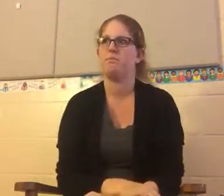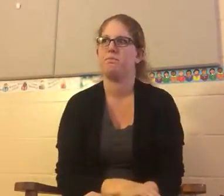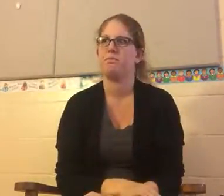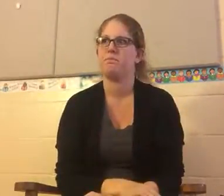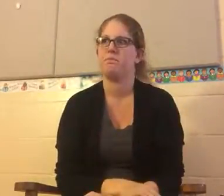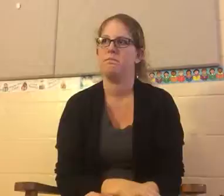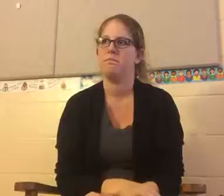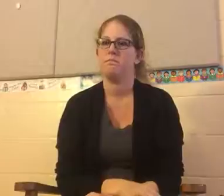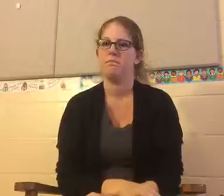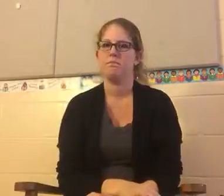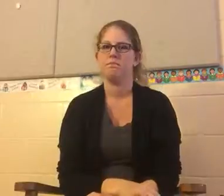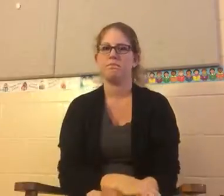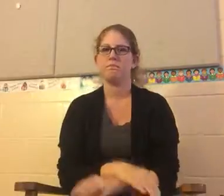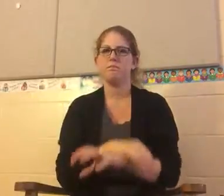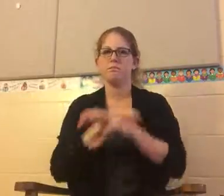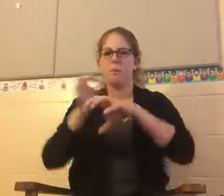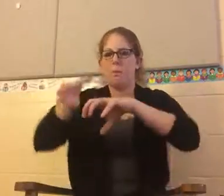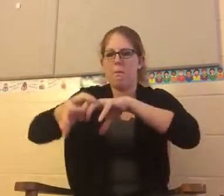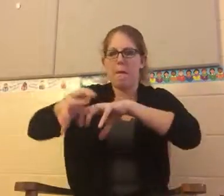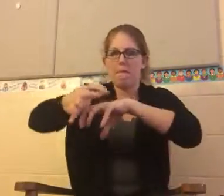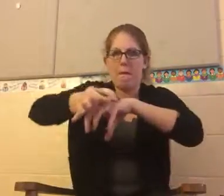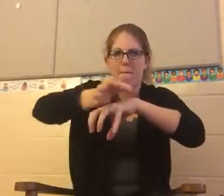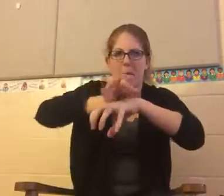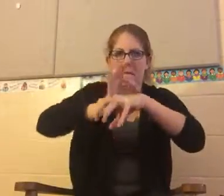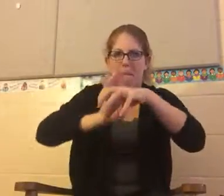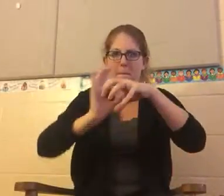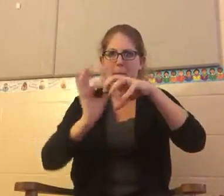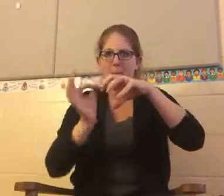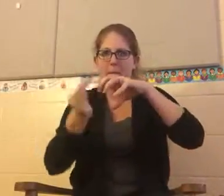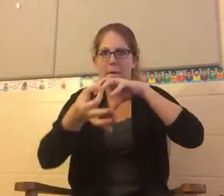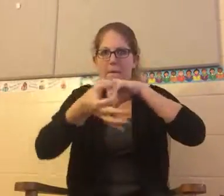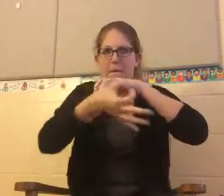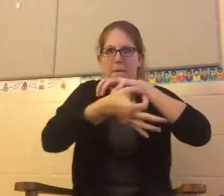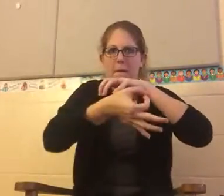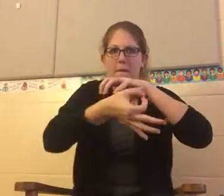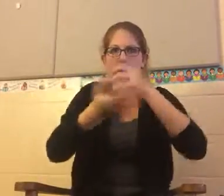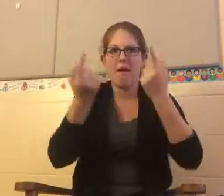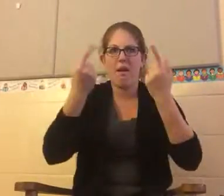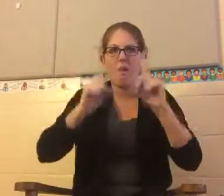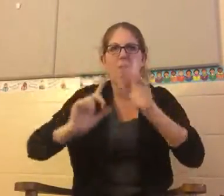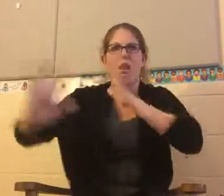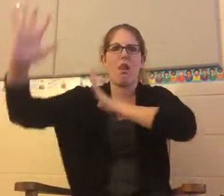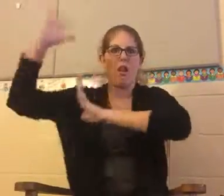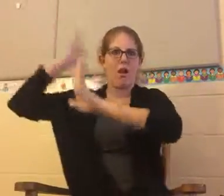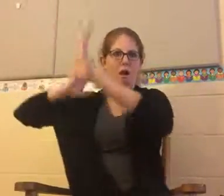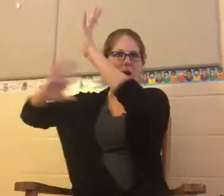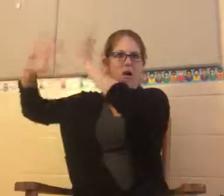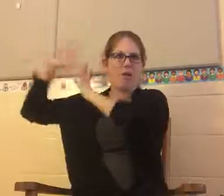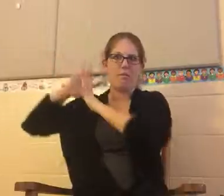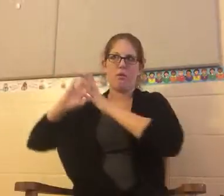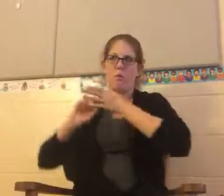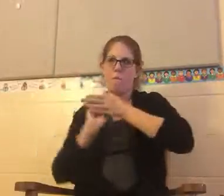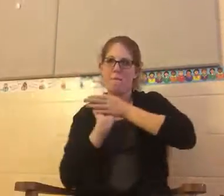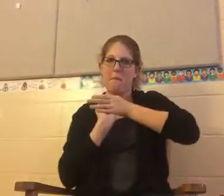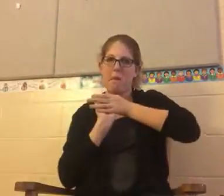These dark areas are places where a long time ago, lava from inside of the